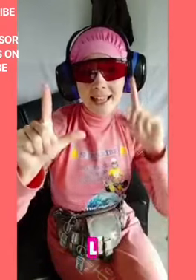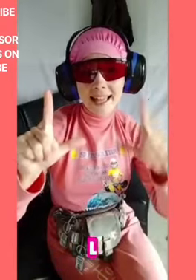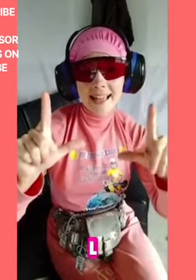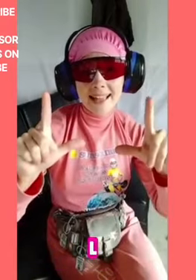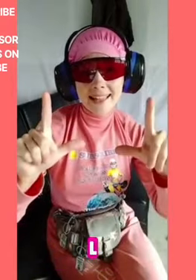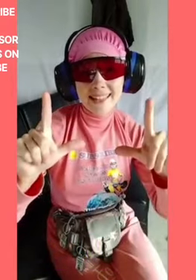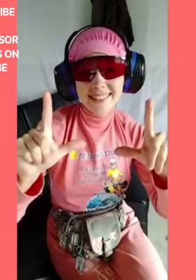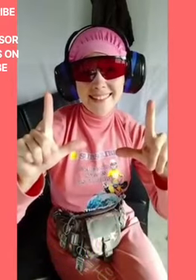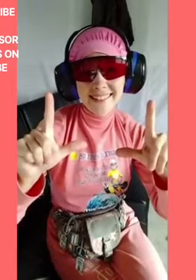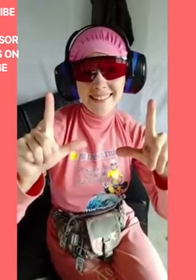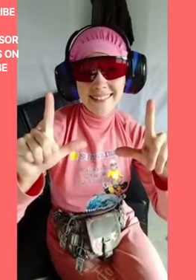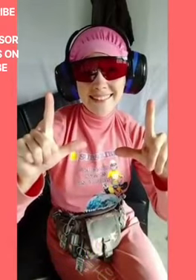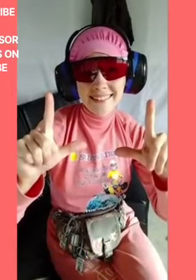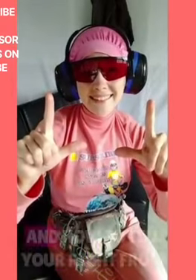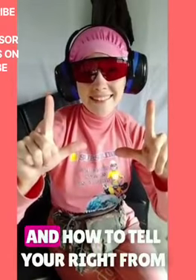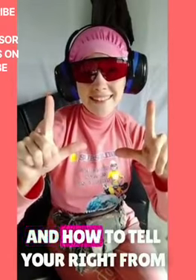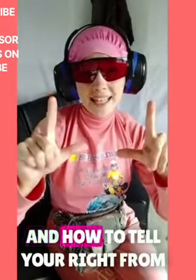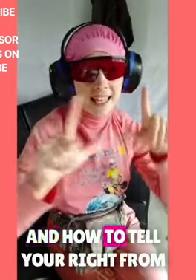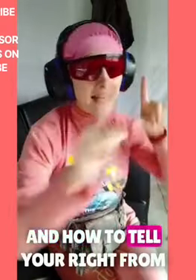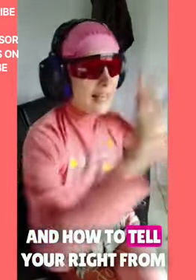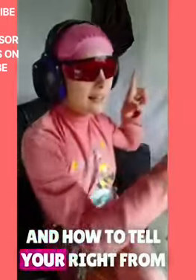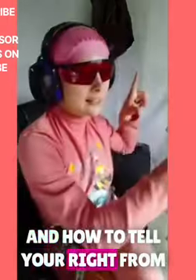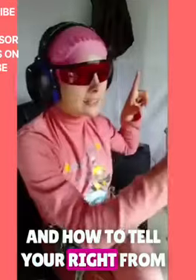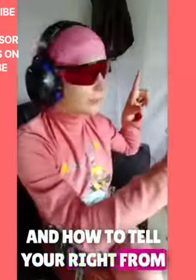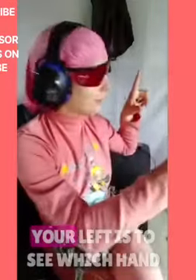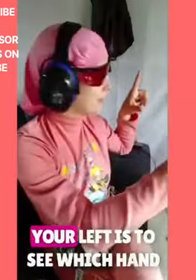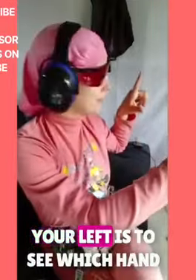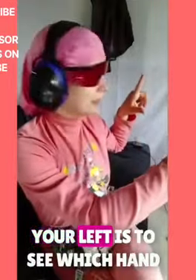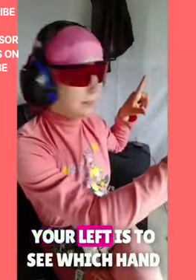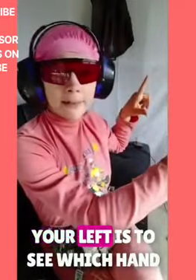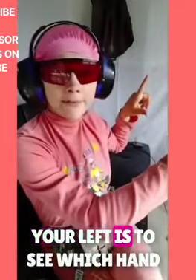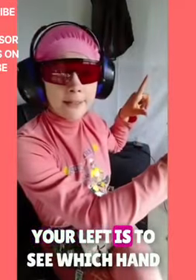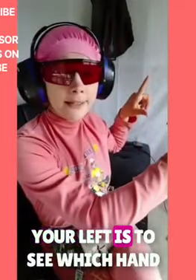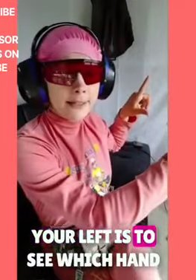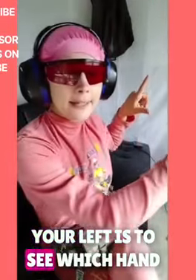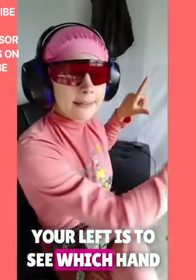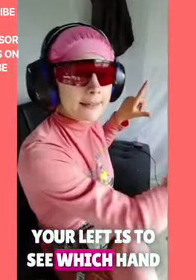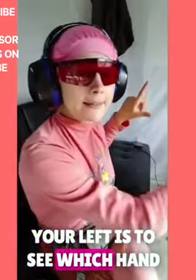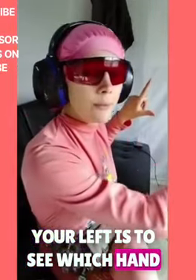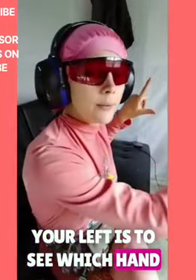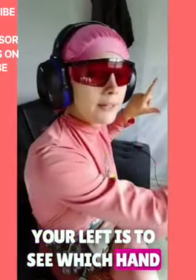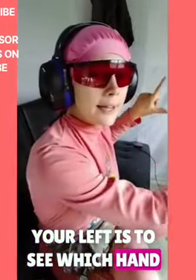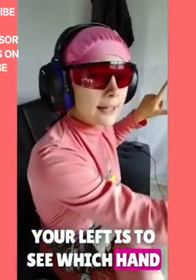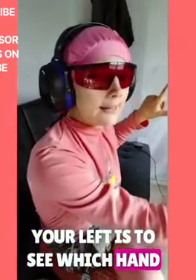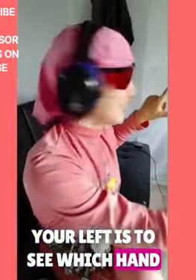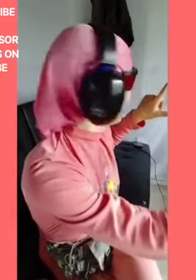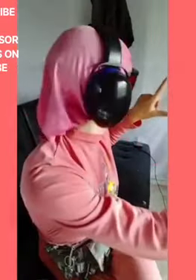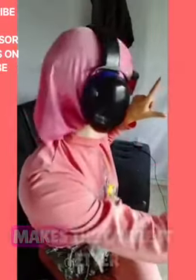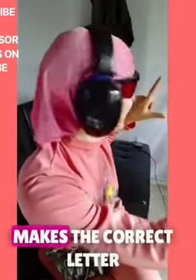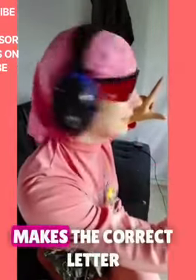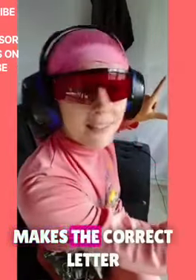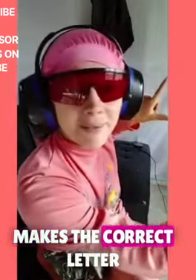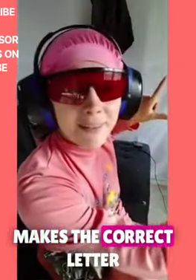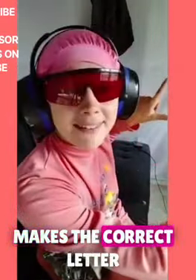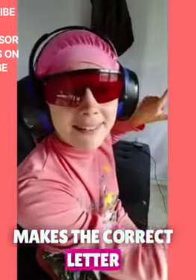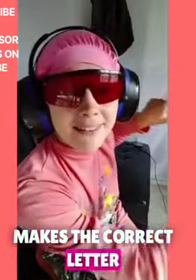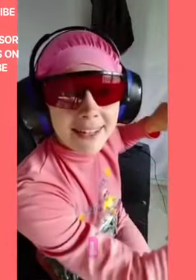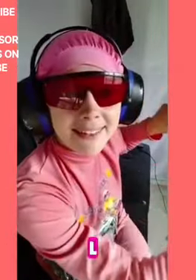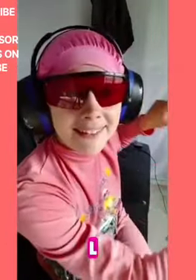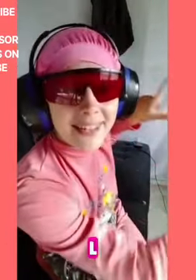L. And how to tell your right from your left is to see which hand makes the correct letter L. Dun,